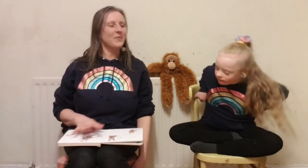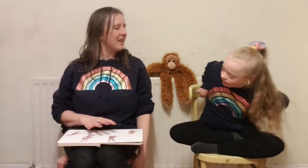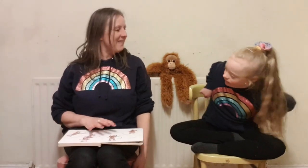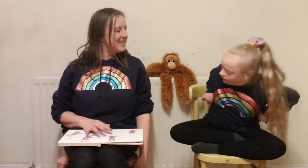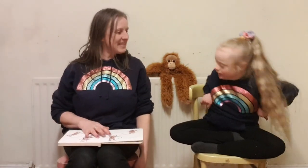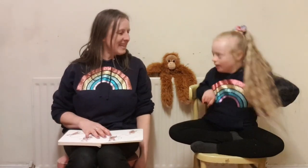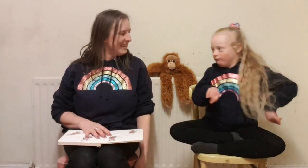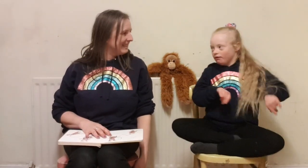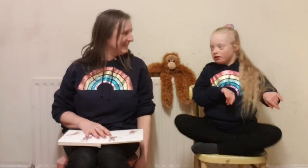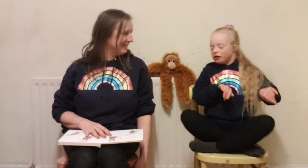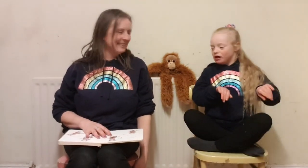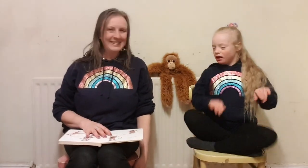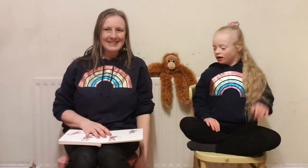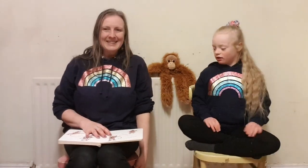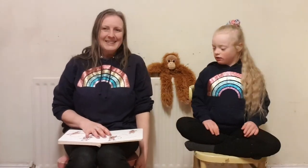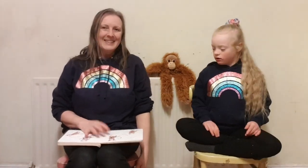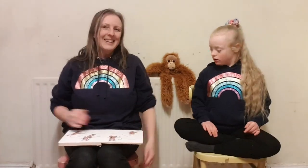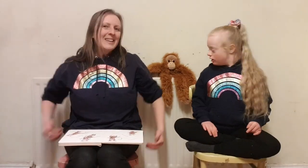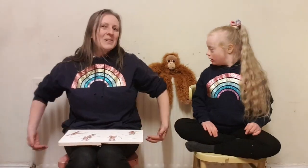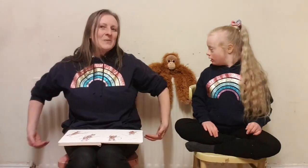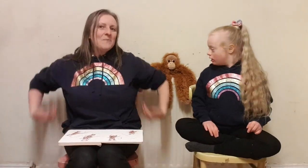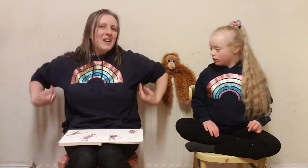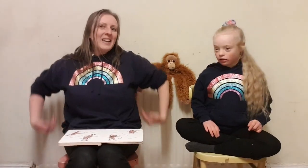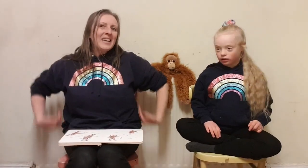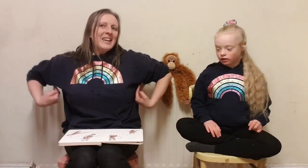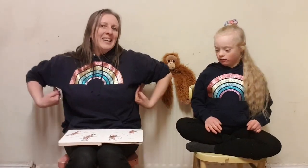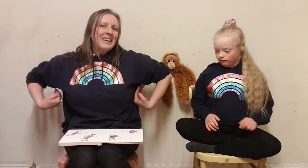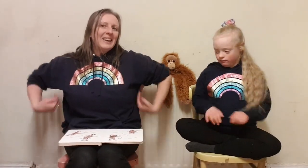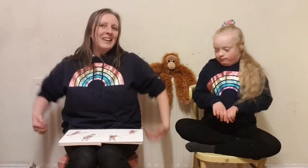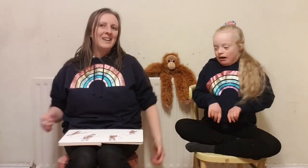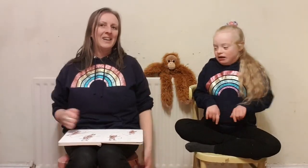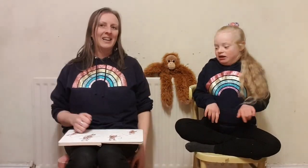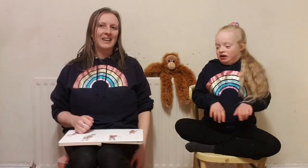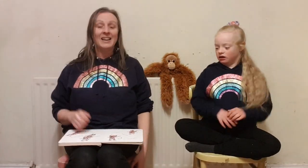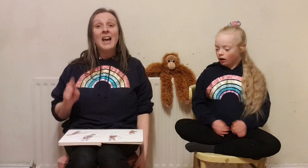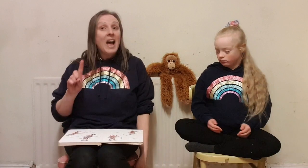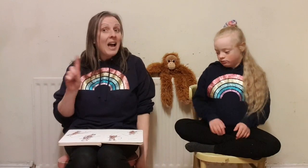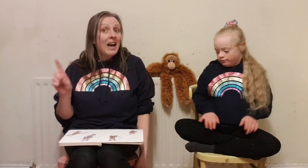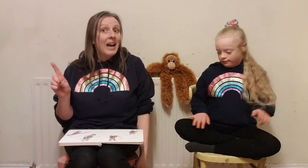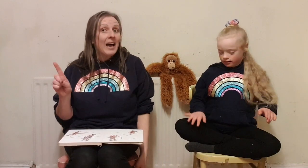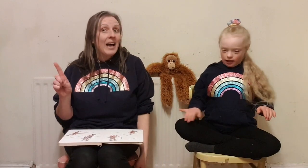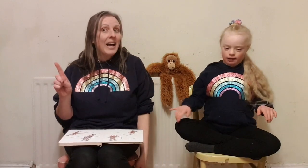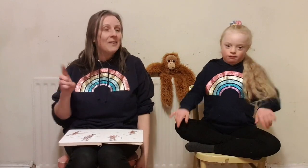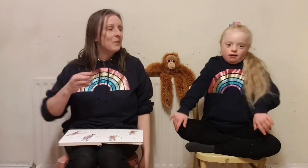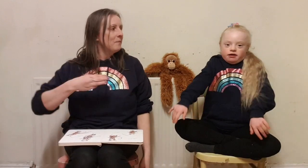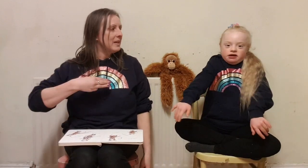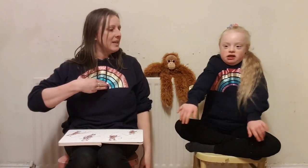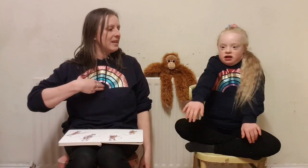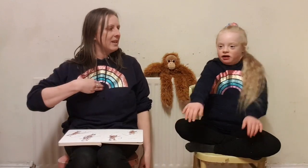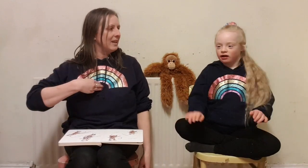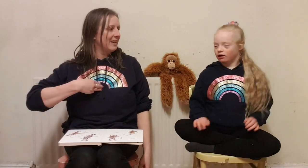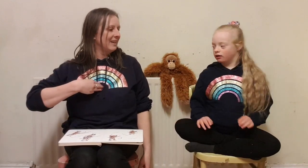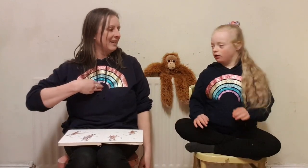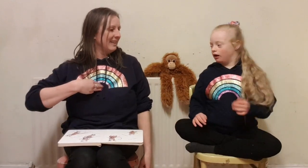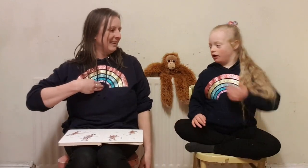Are you ready? Ready. Monkey. Monkey. And me. And